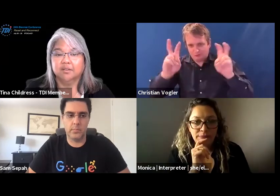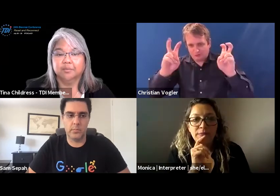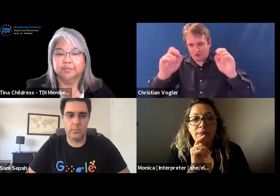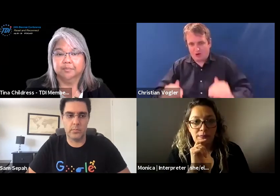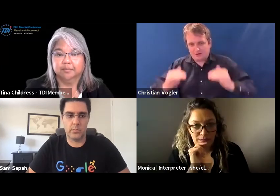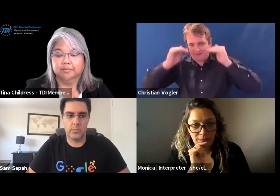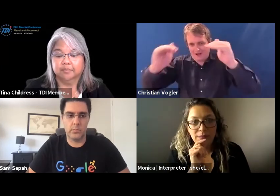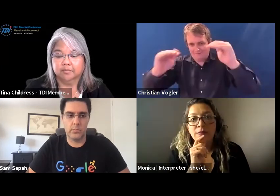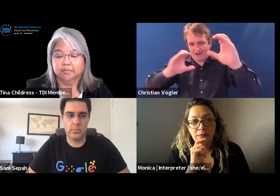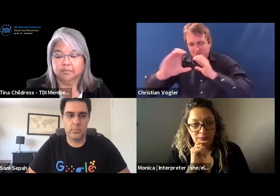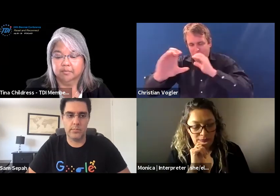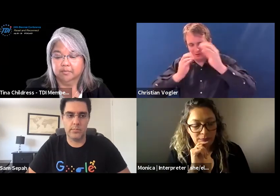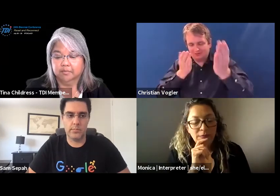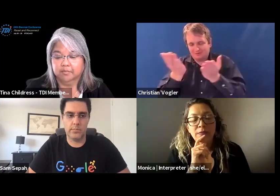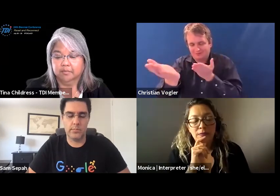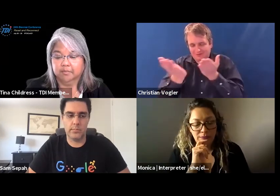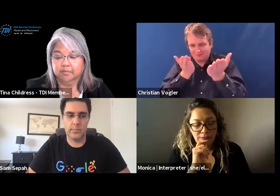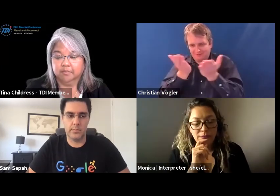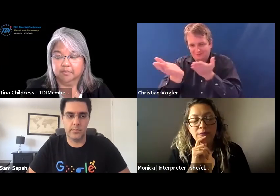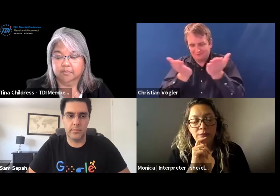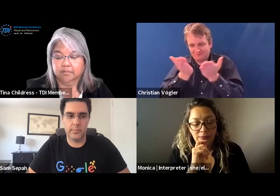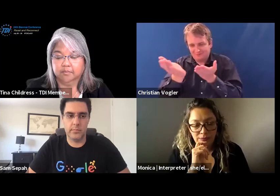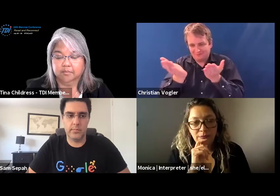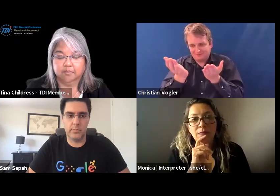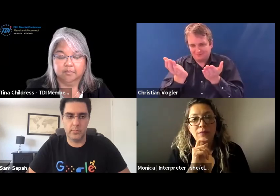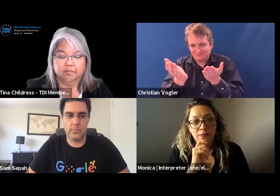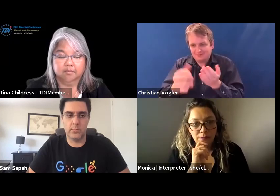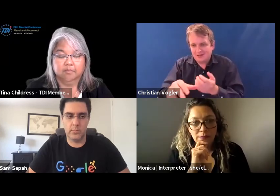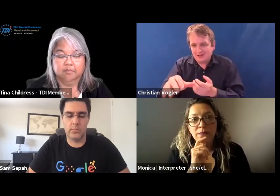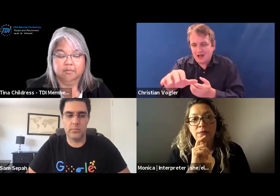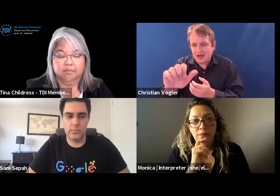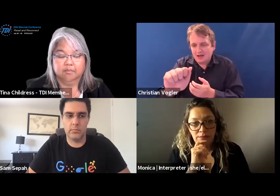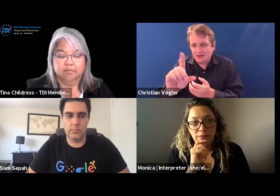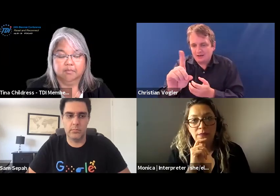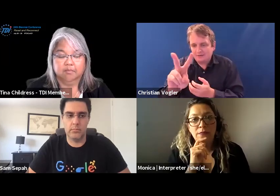and they're called the Elevated Communication Service,